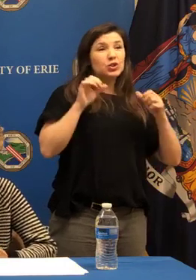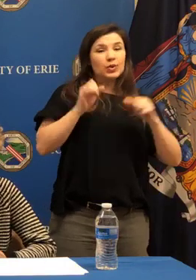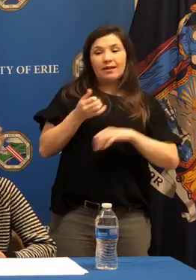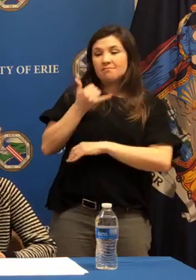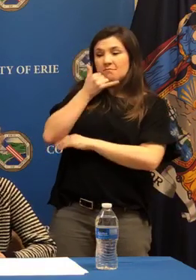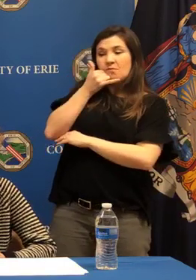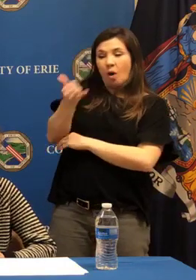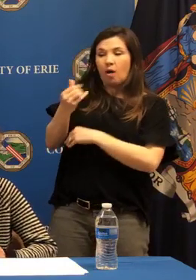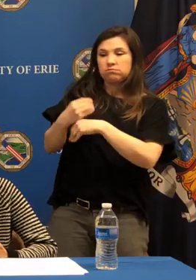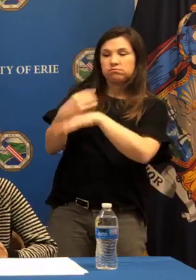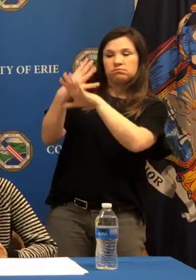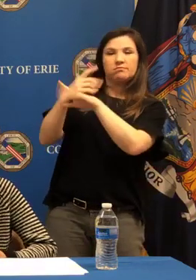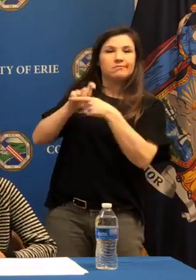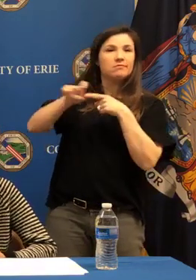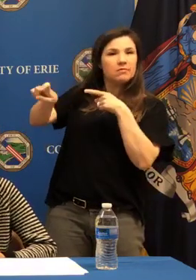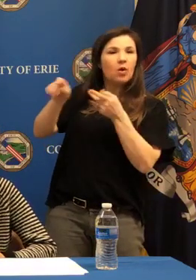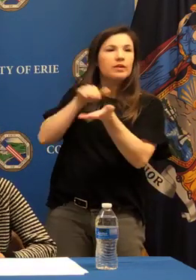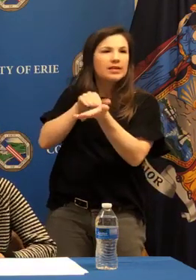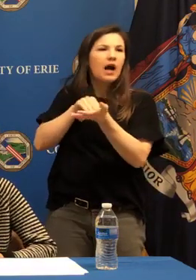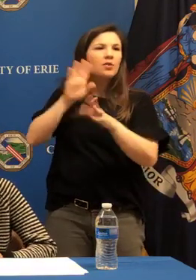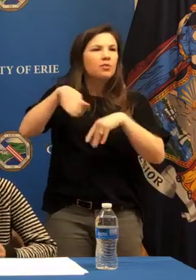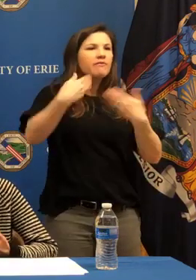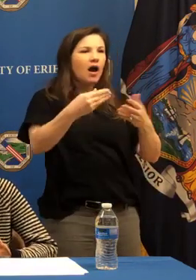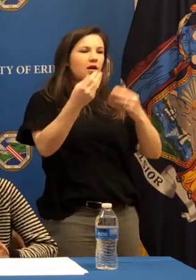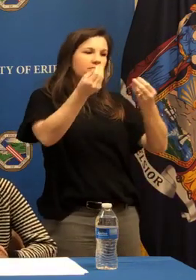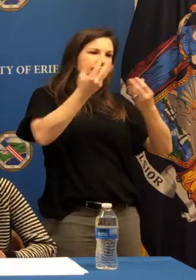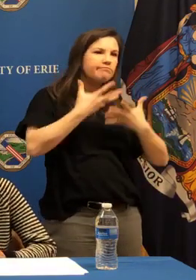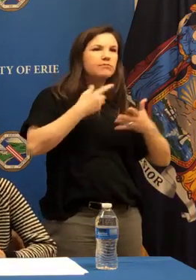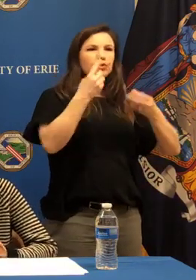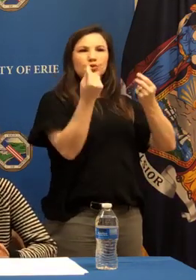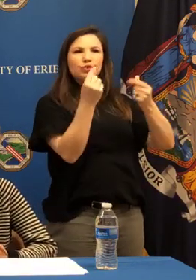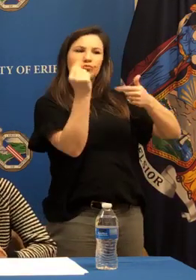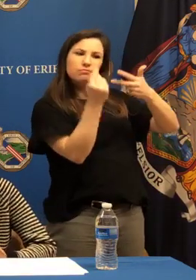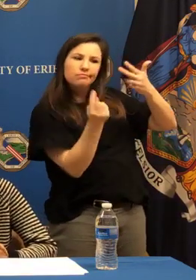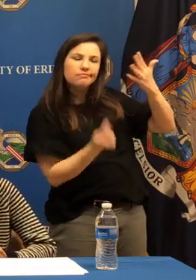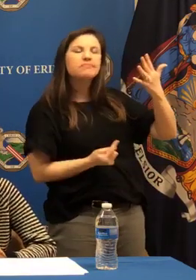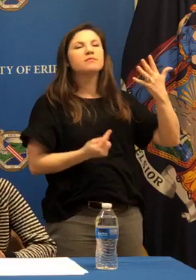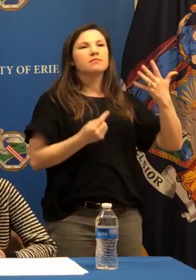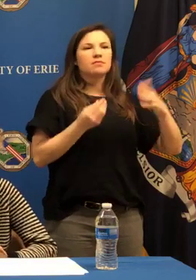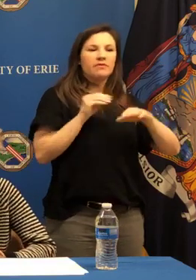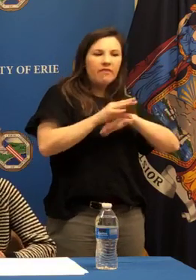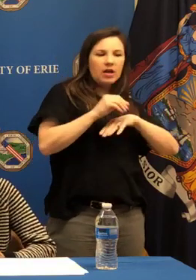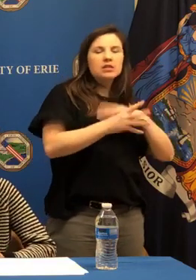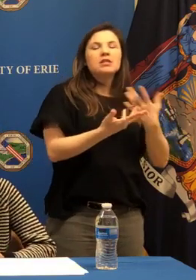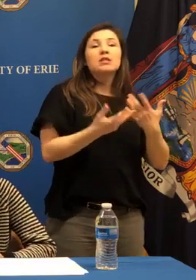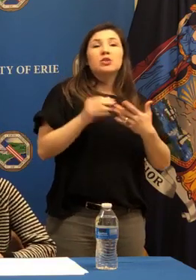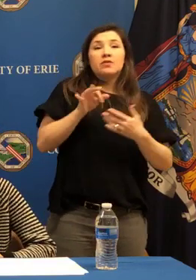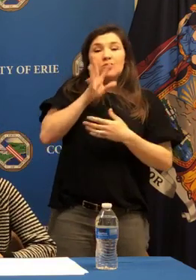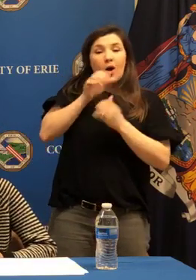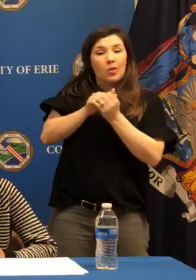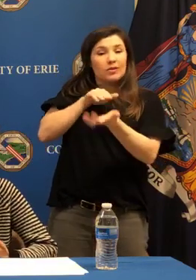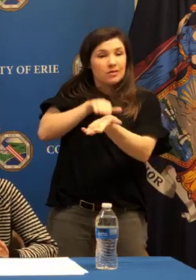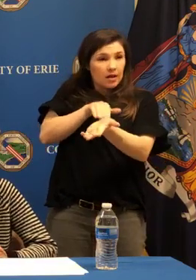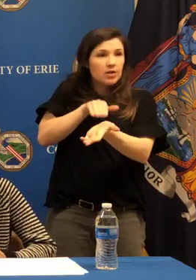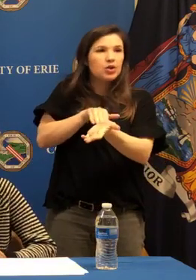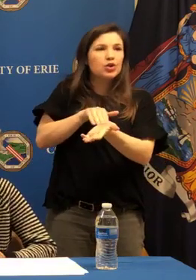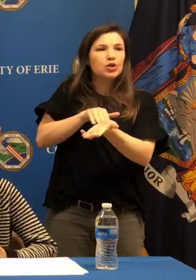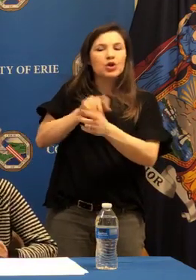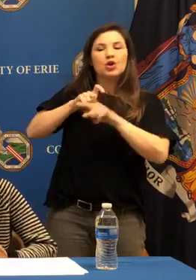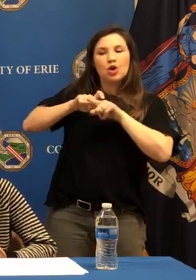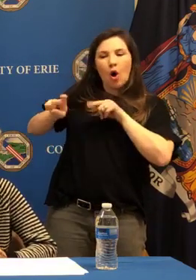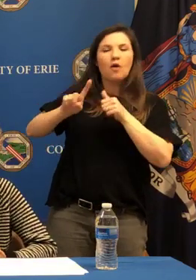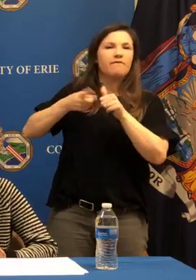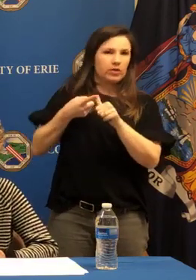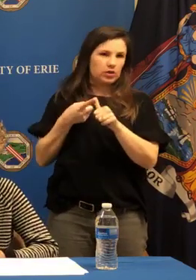with a healthcare provider can give some good advice. So, if you think you need to talk to a healthcare provider, call